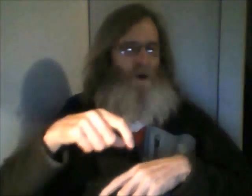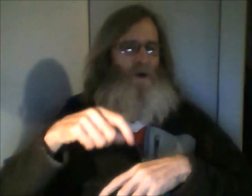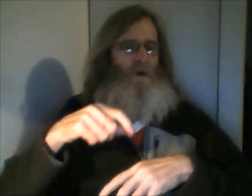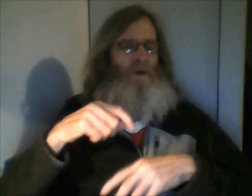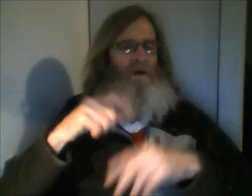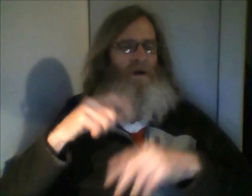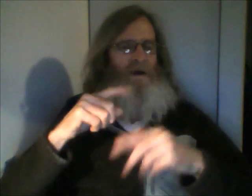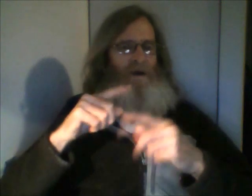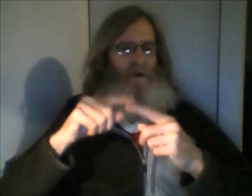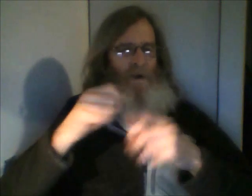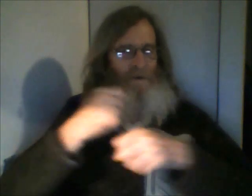bladder.